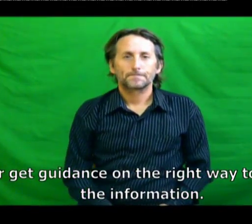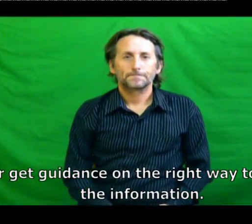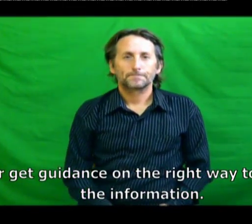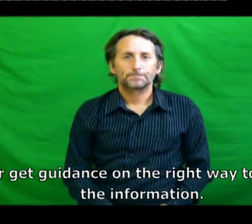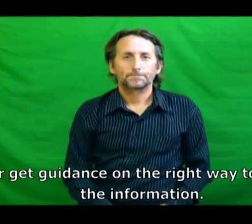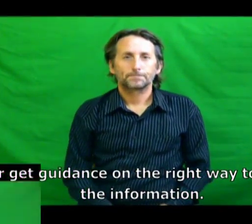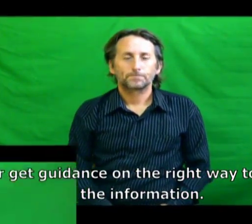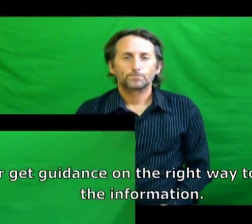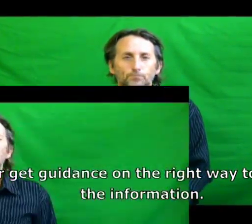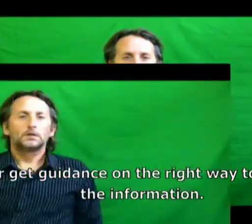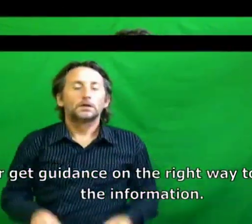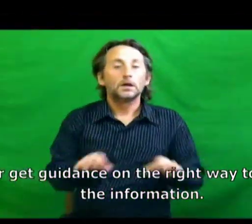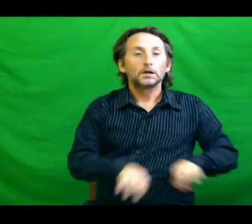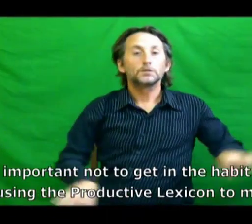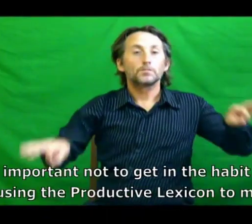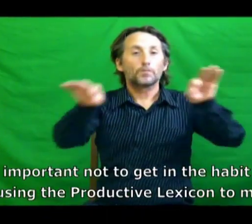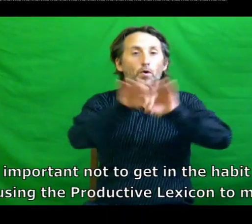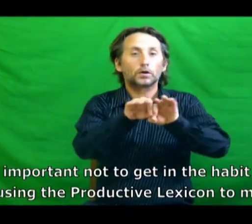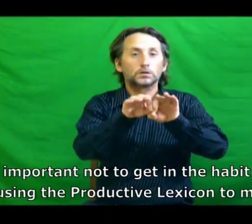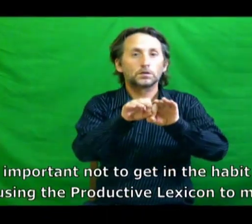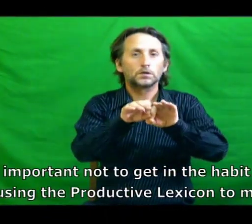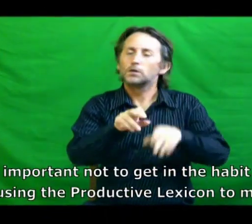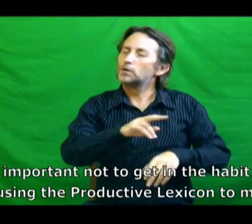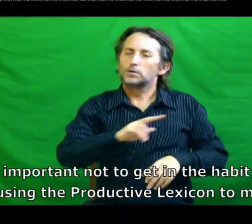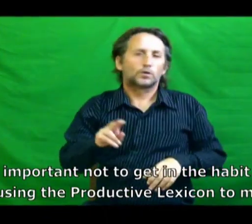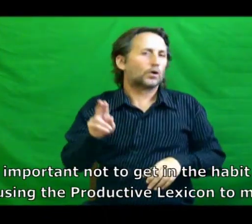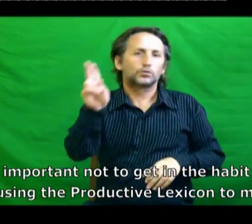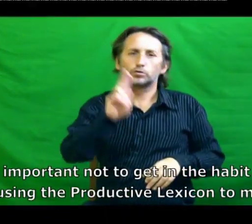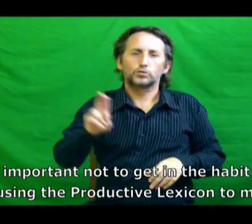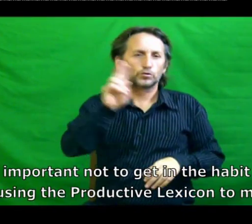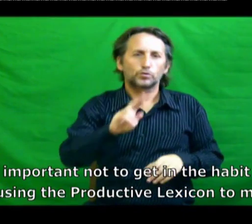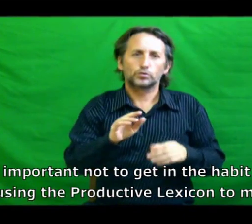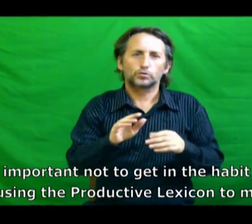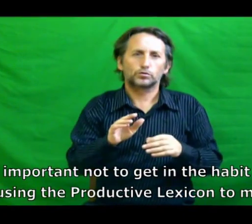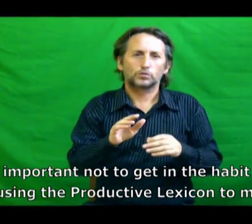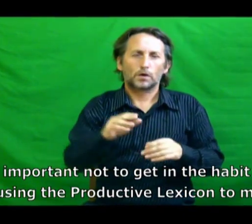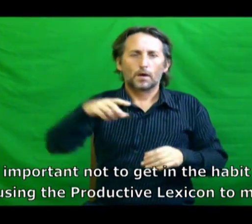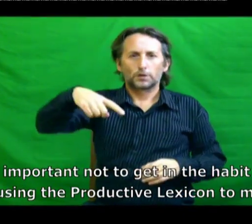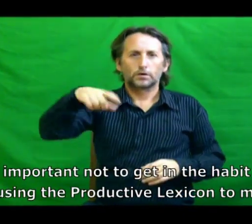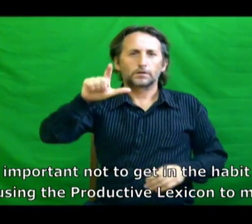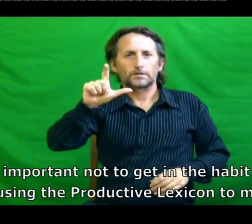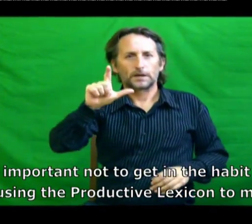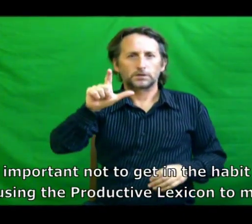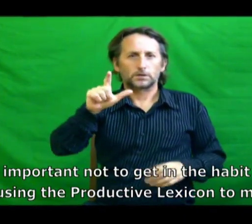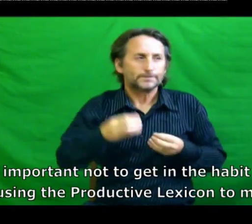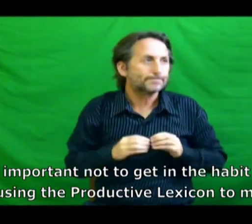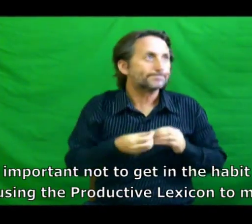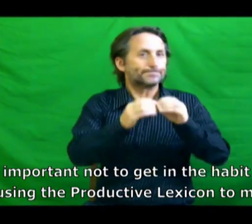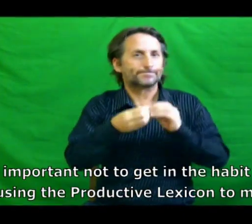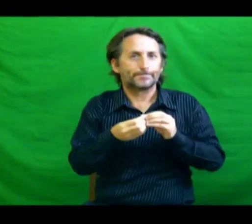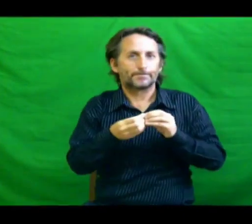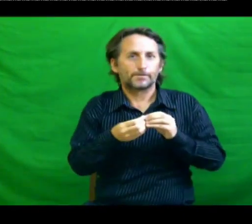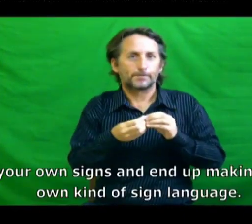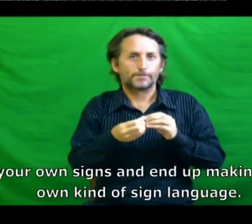It's important not to get in the habit of just using the productive lexicon to make up your own signs and end up making your